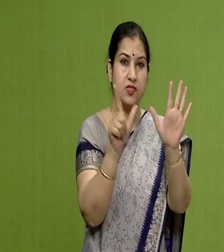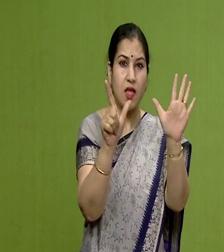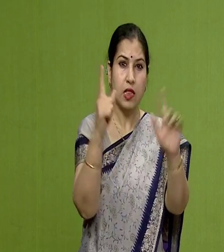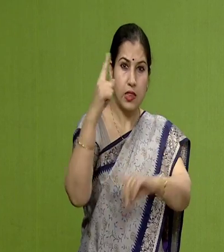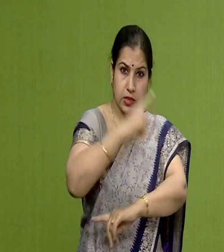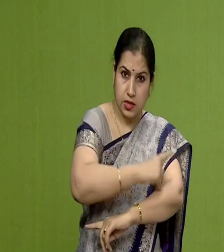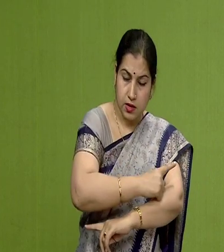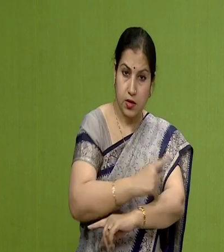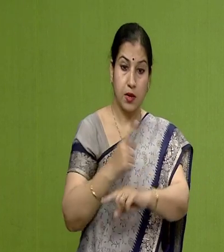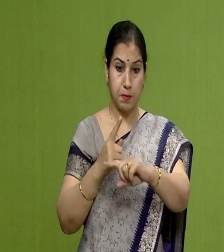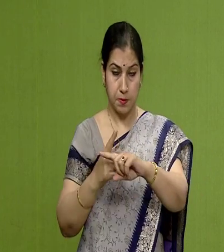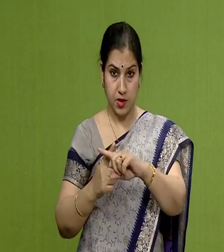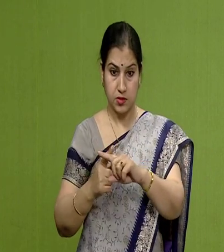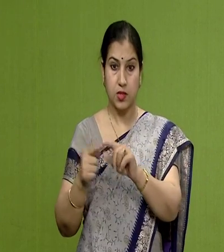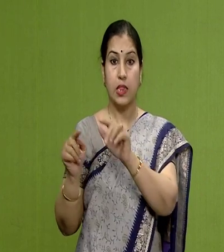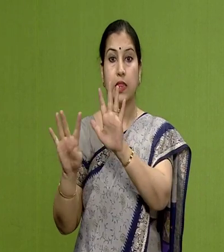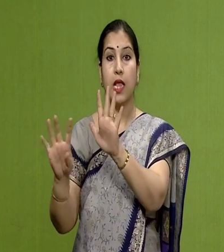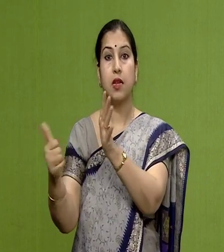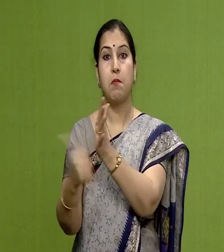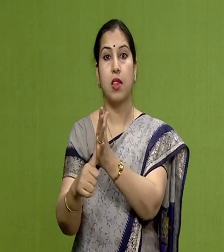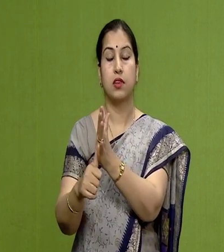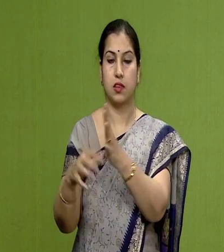days plus 9 months.